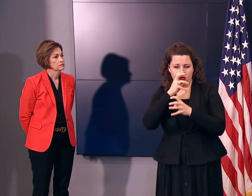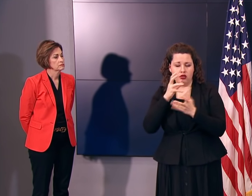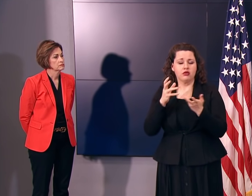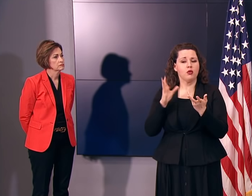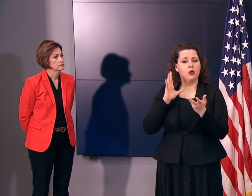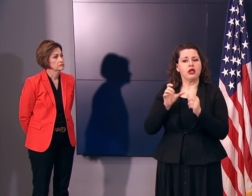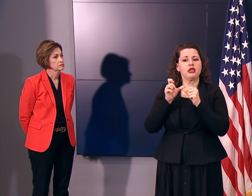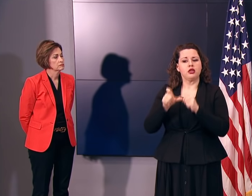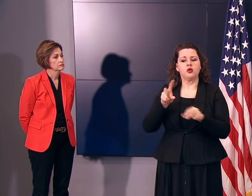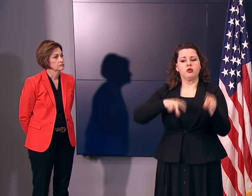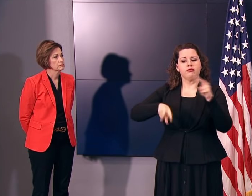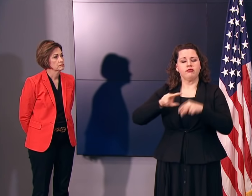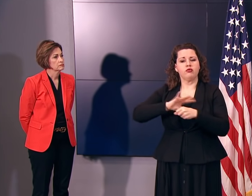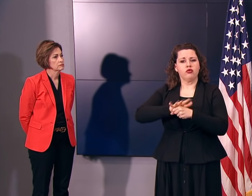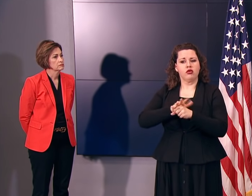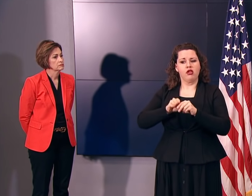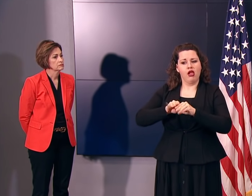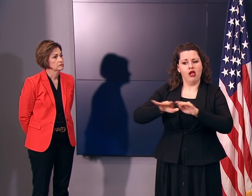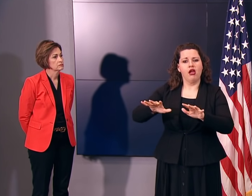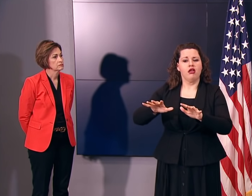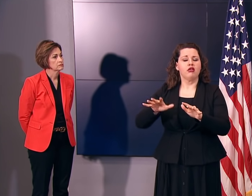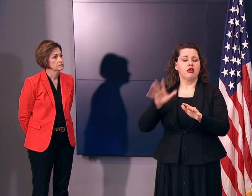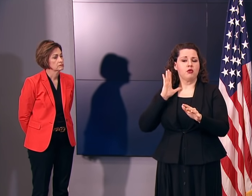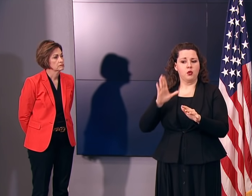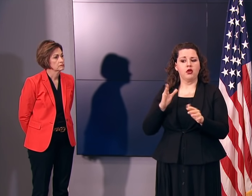the spread of COVID-19 and make